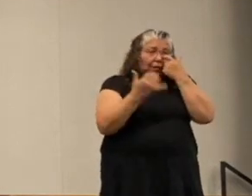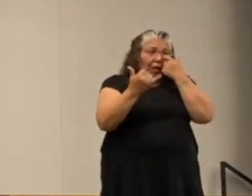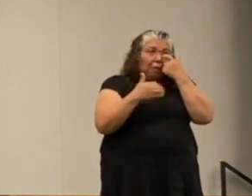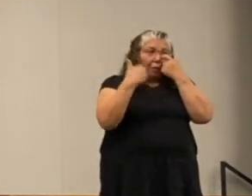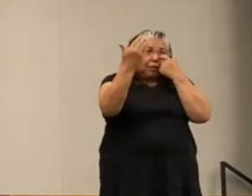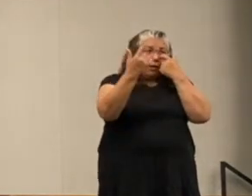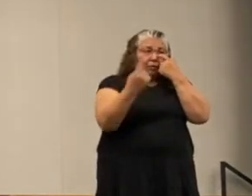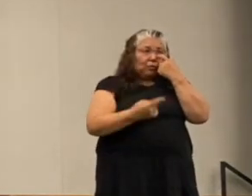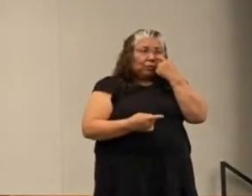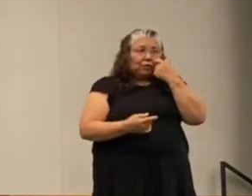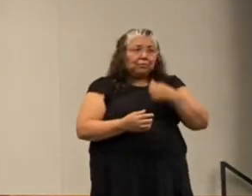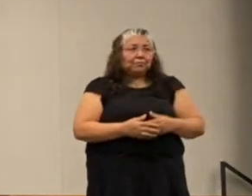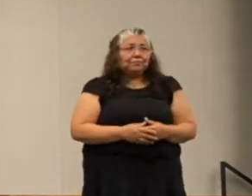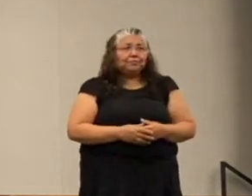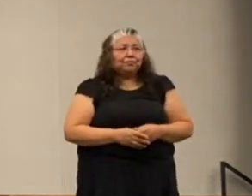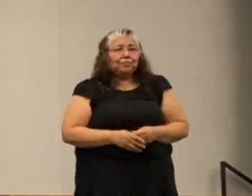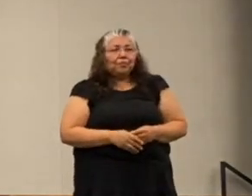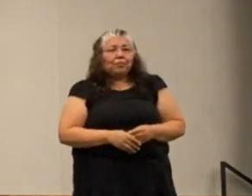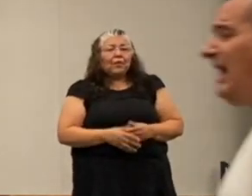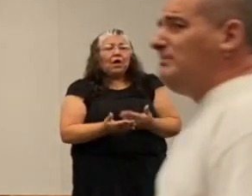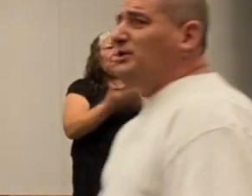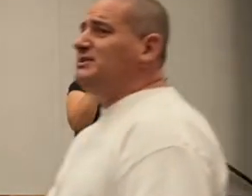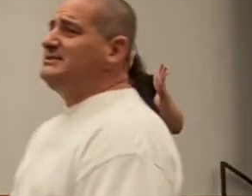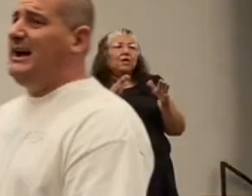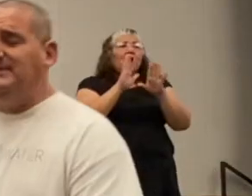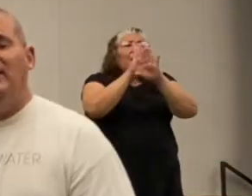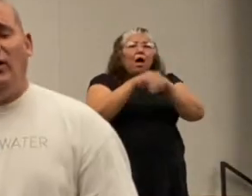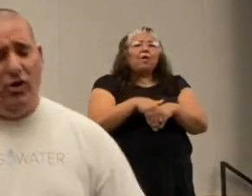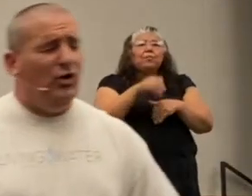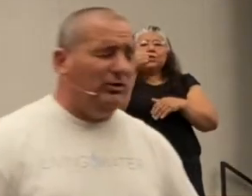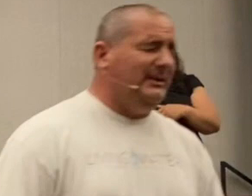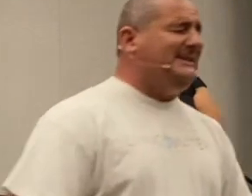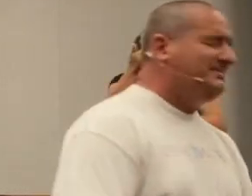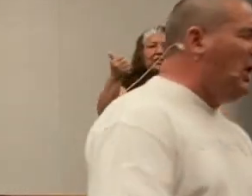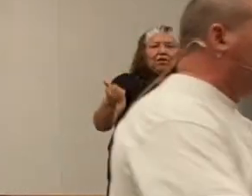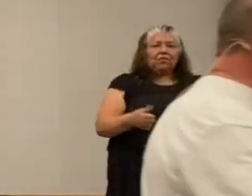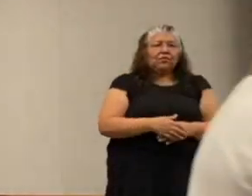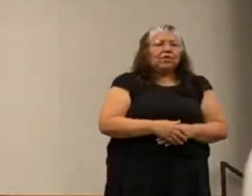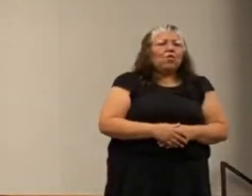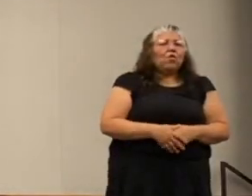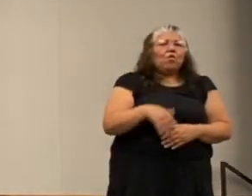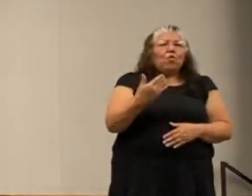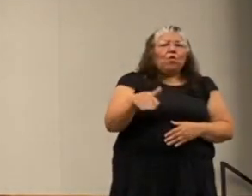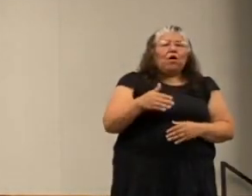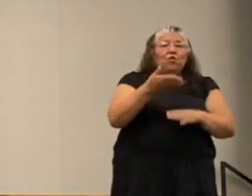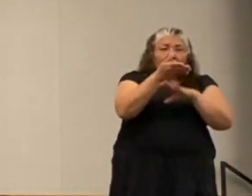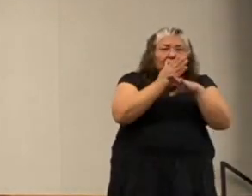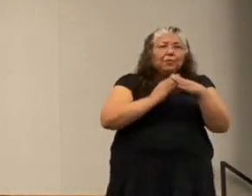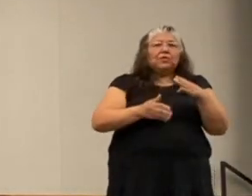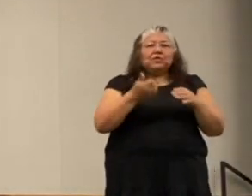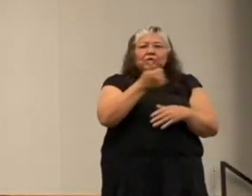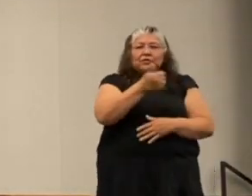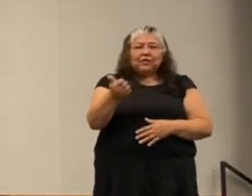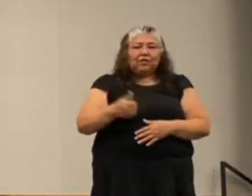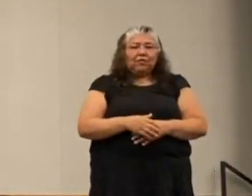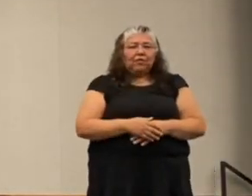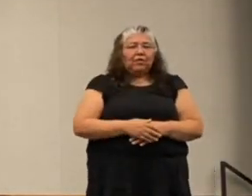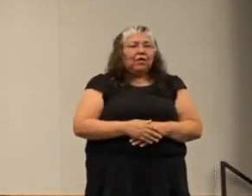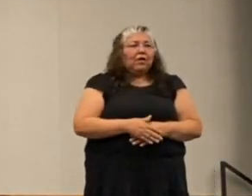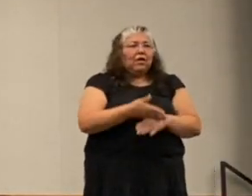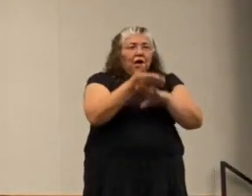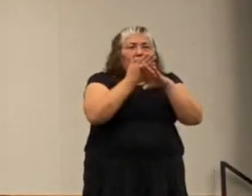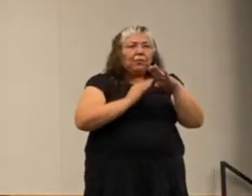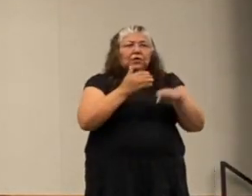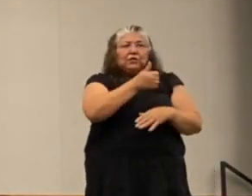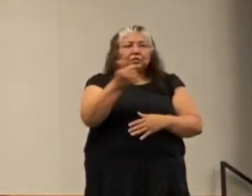the next one. Right? I'm almost done. Humble yourself. Holy smokes, that's tough, isn't it? Humble yourself. How